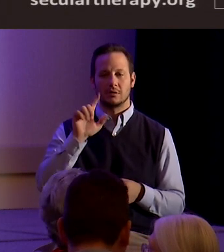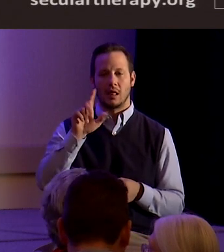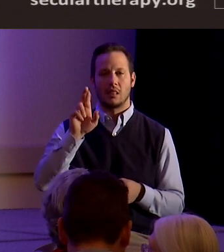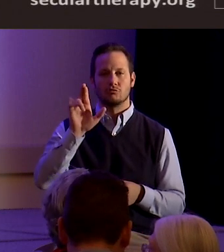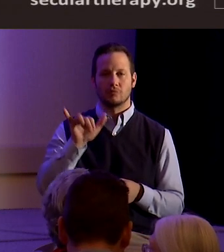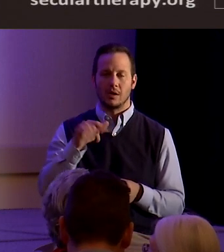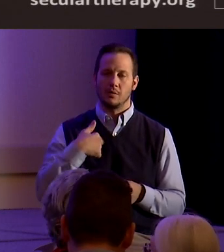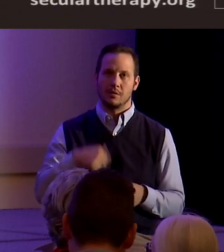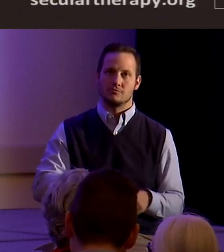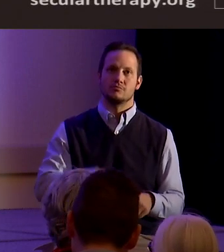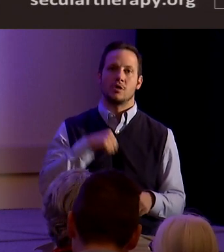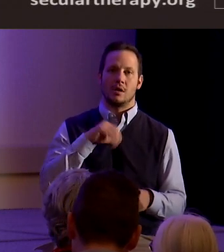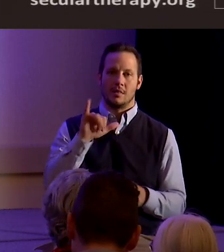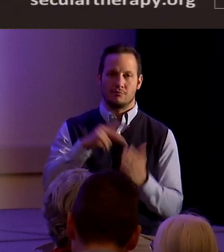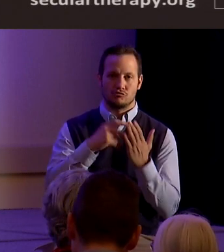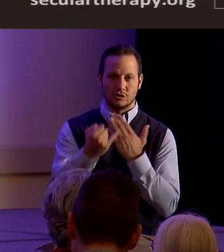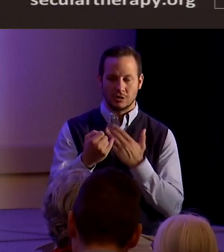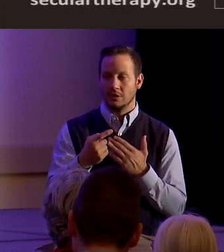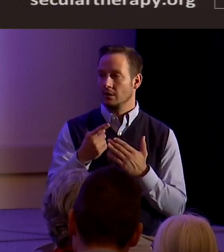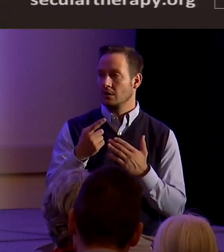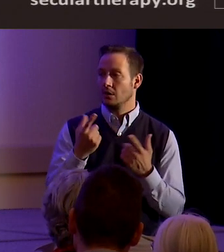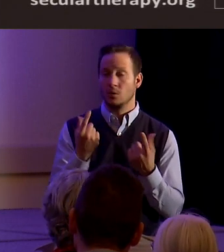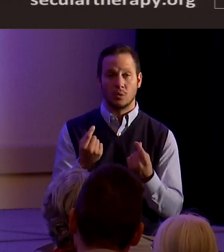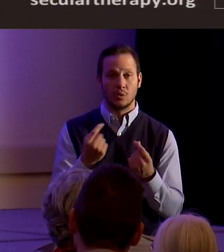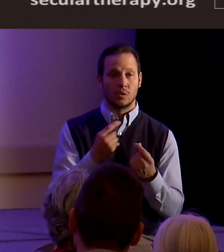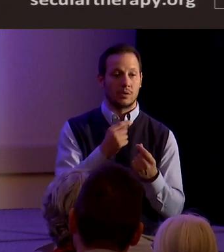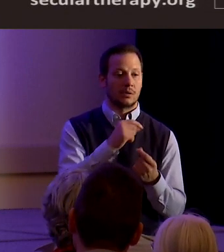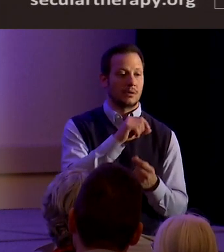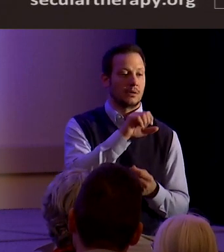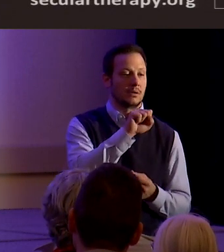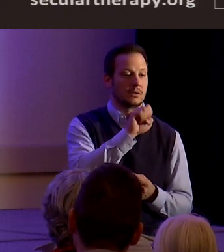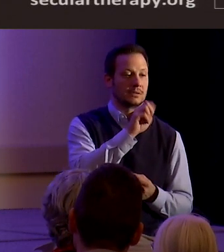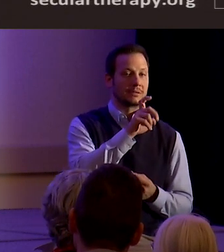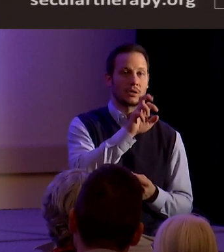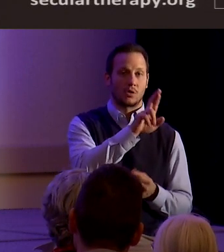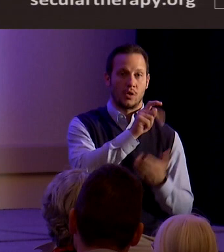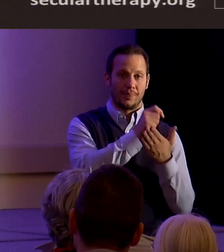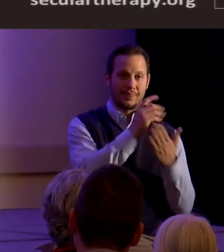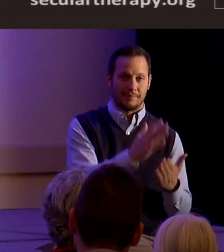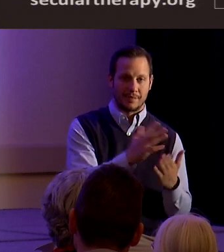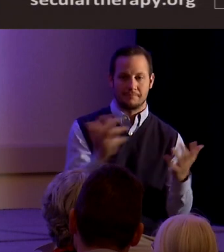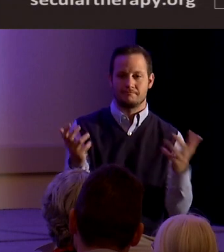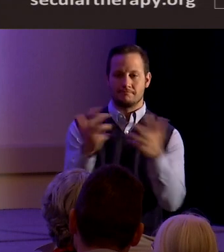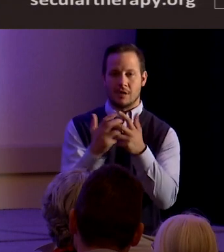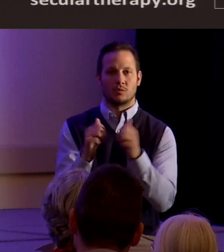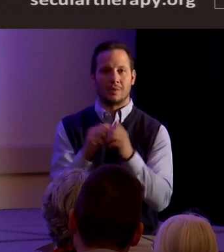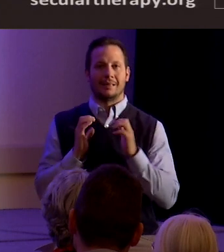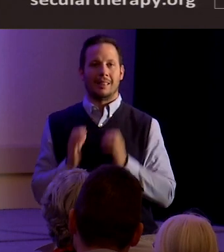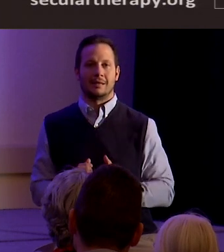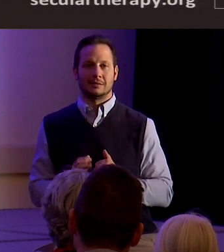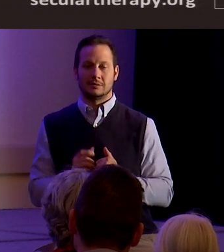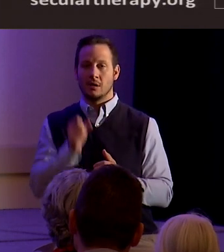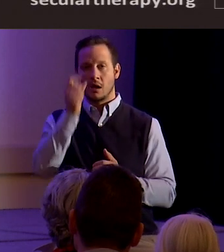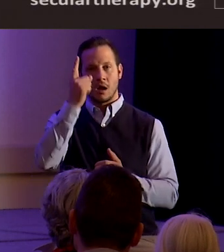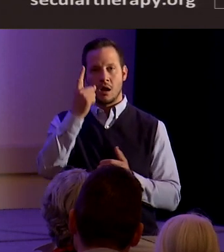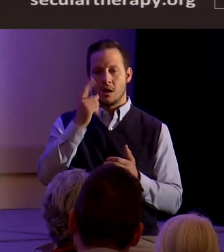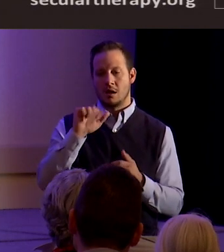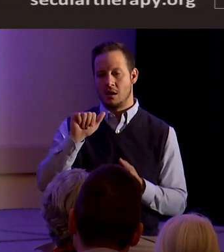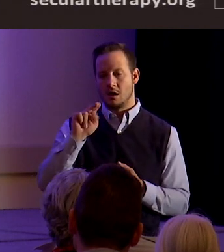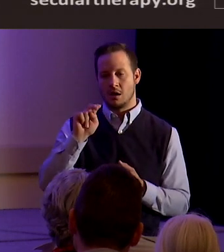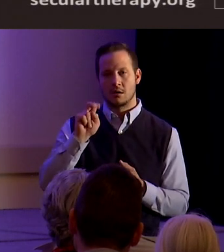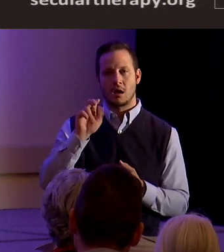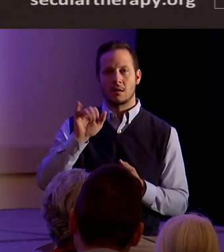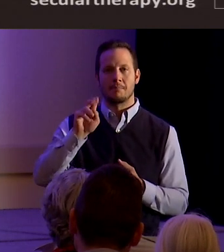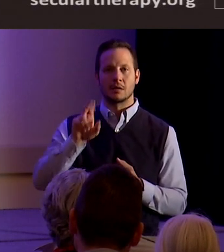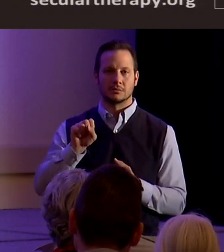of. It matches up secular therapists with clients in an anonymous way. It's a completely free resource, and we are proud to